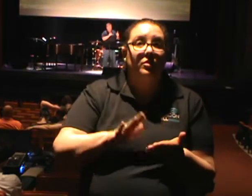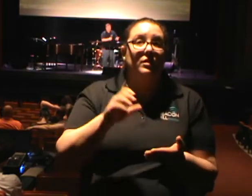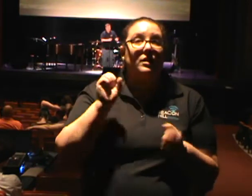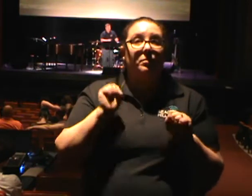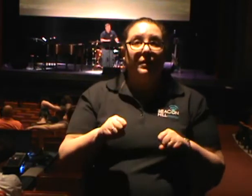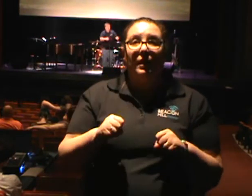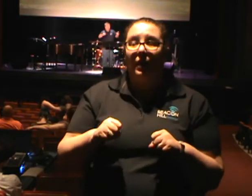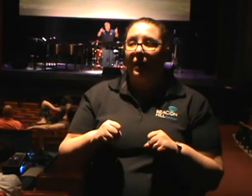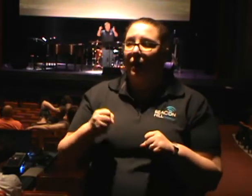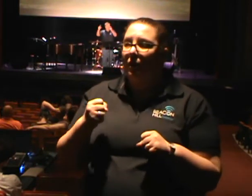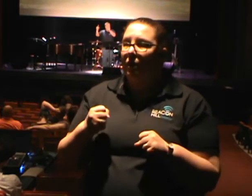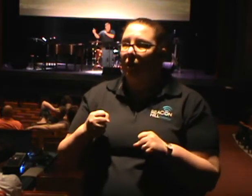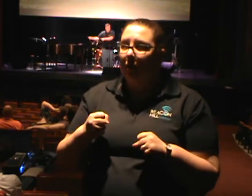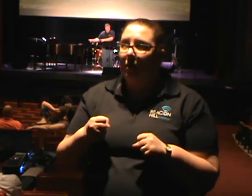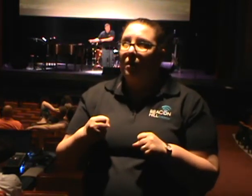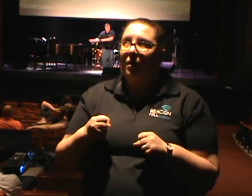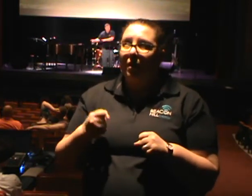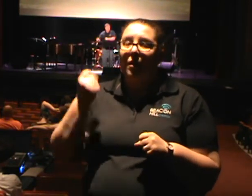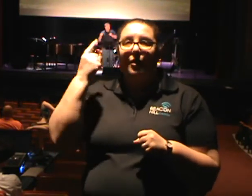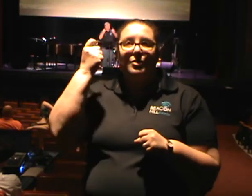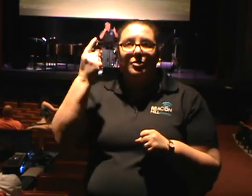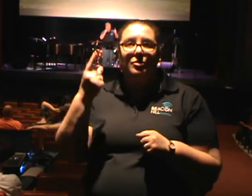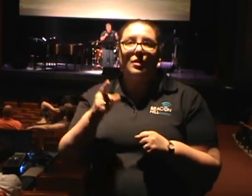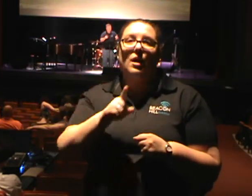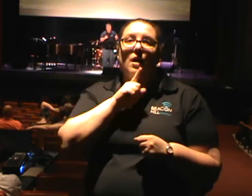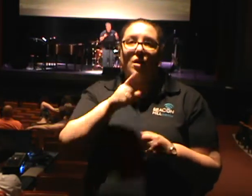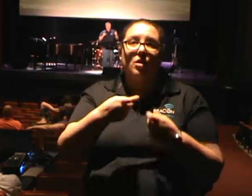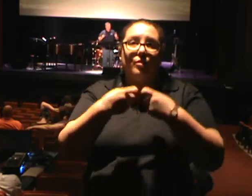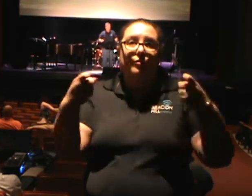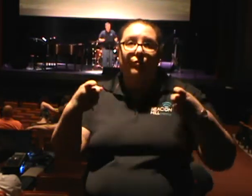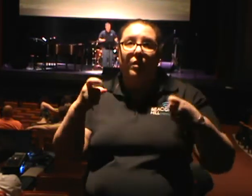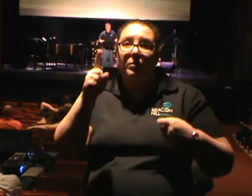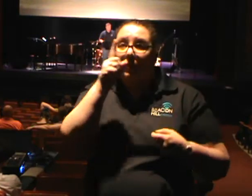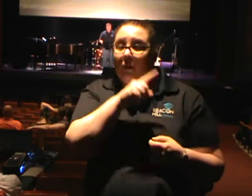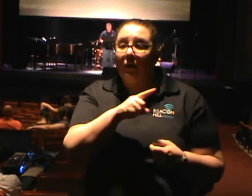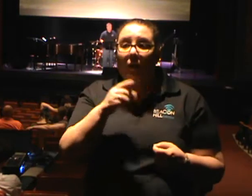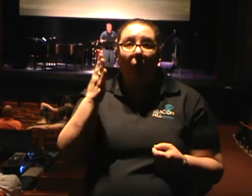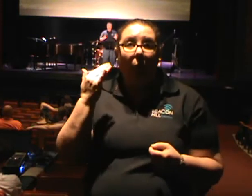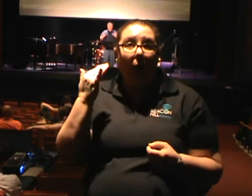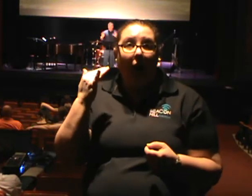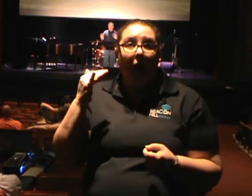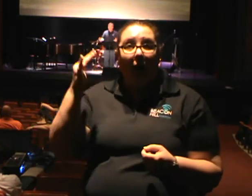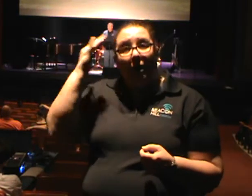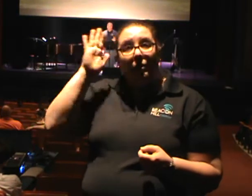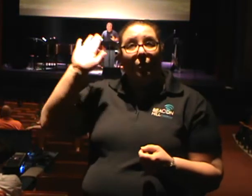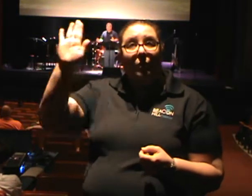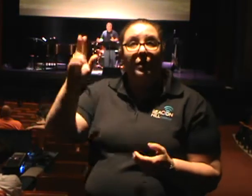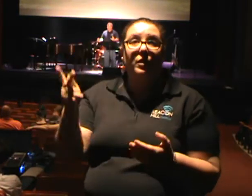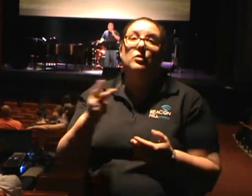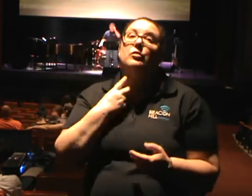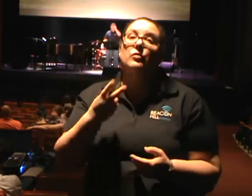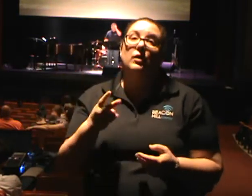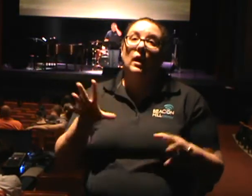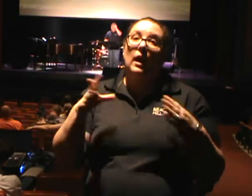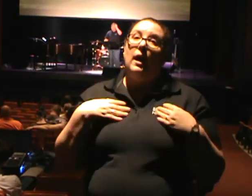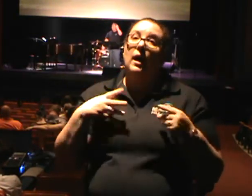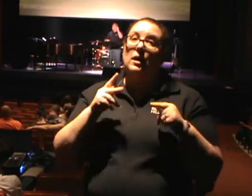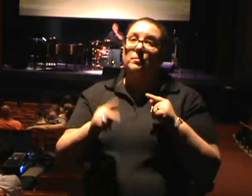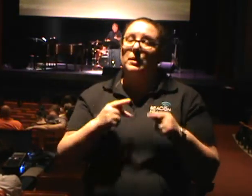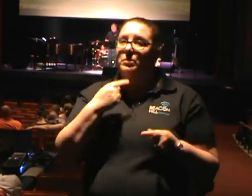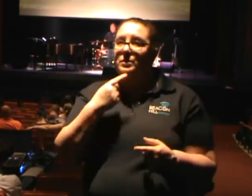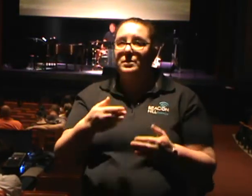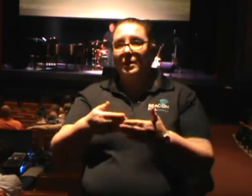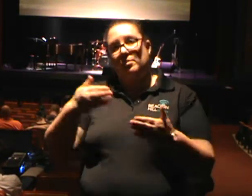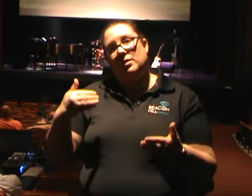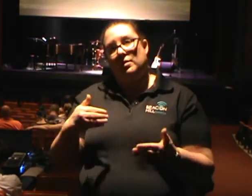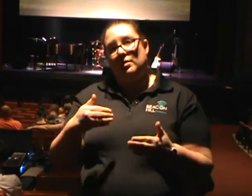the truth from what is false because the sheep know his voice. I've had people tell me before,